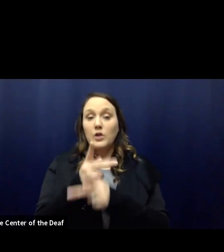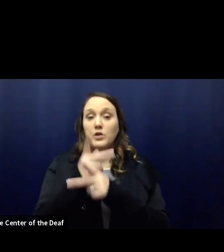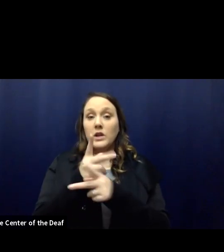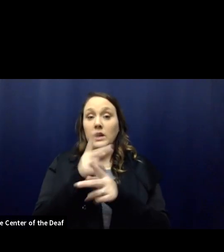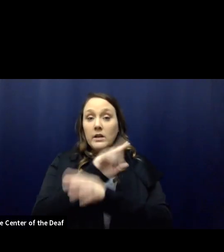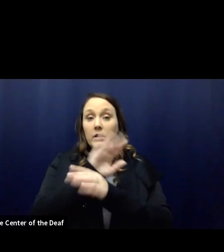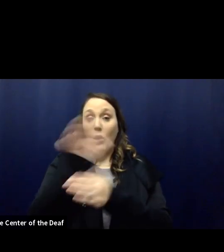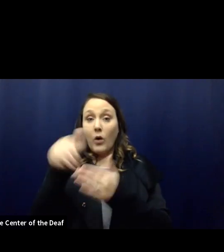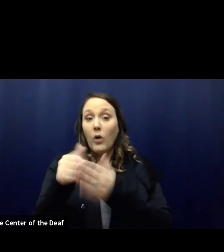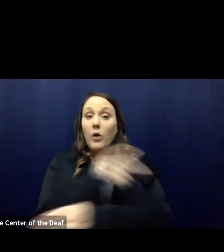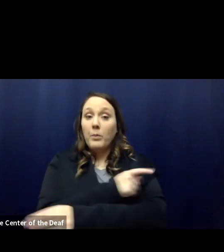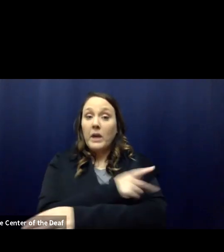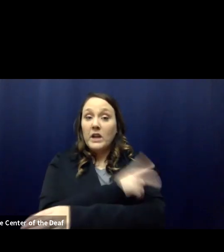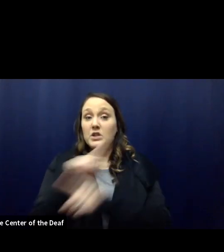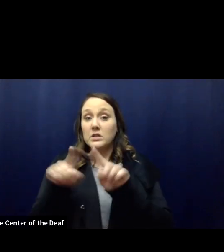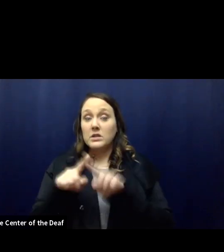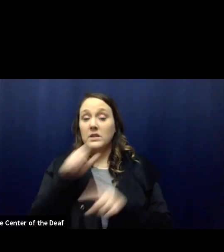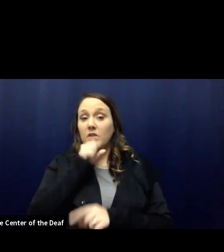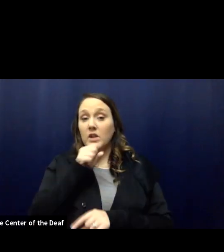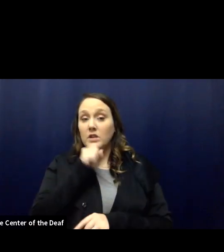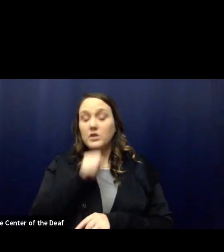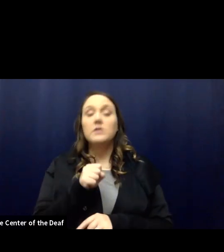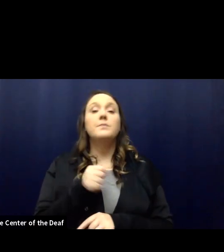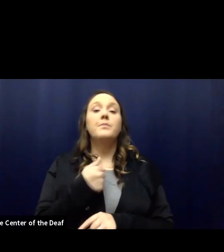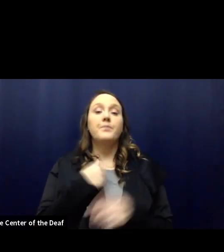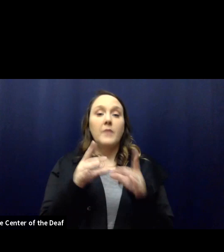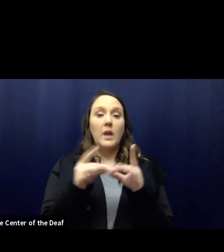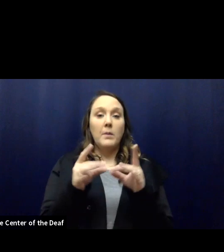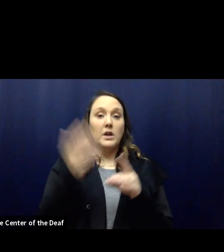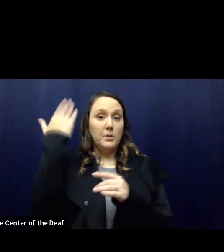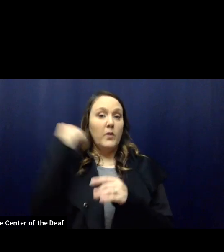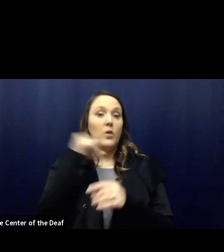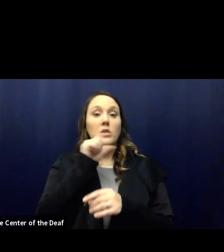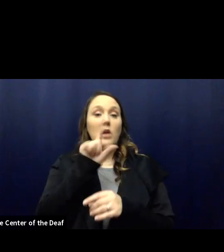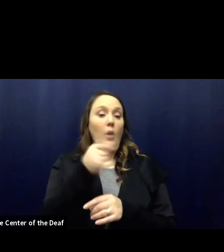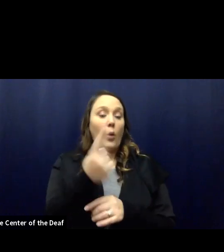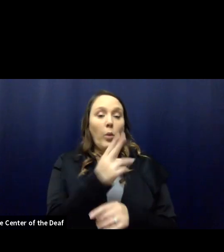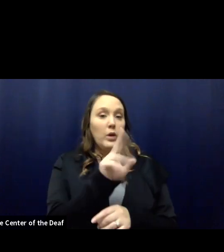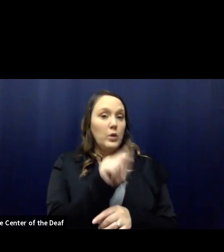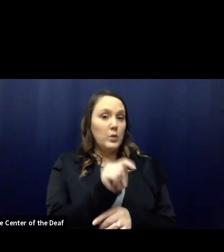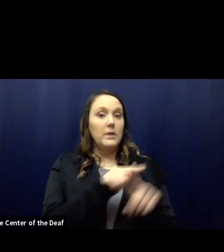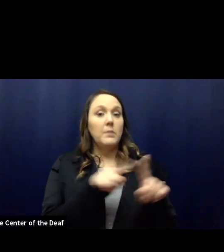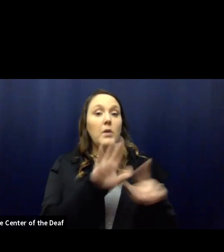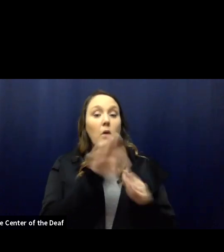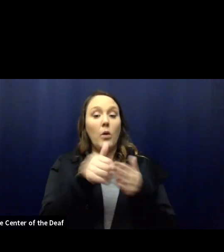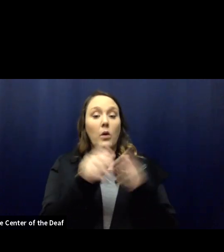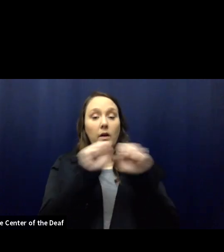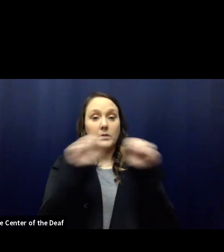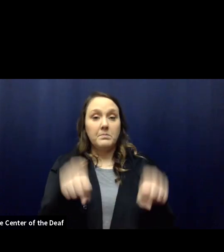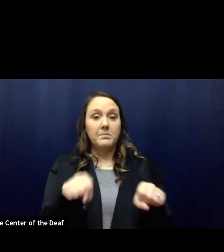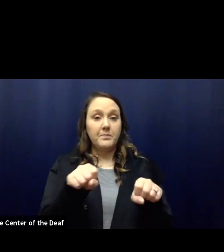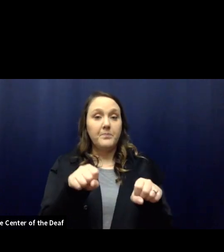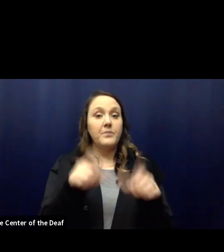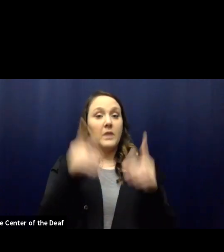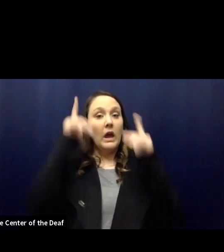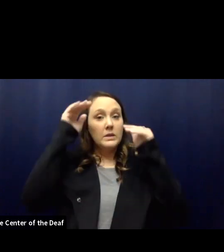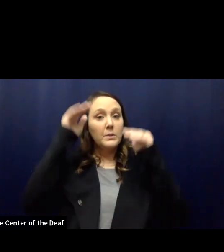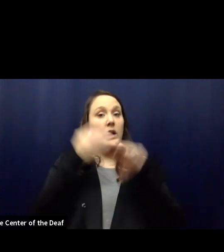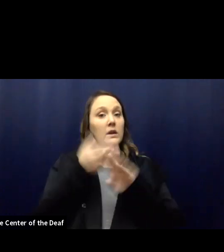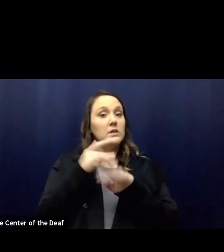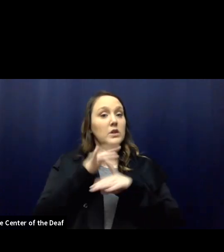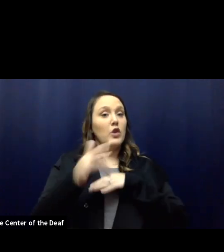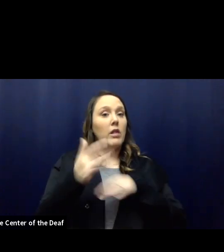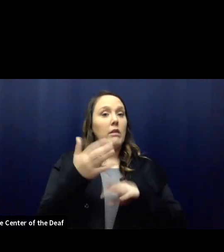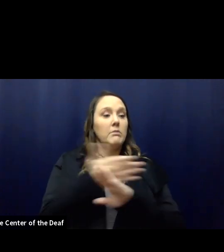ages? So as I mentioned before, and not just UT Medical Center, but all of the systems decided early on, even with our initial preparations back in